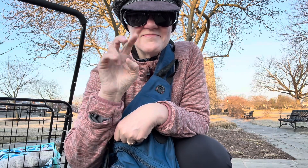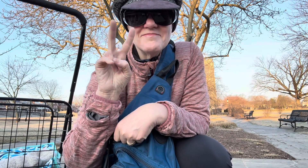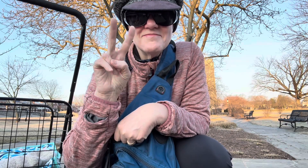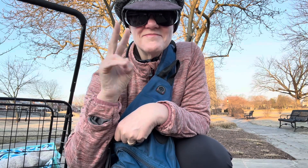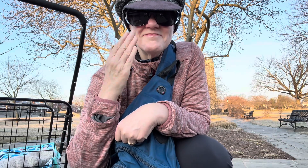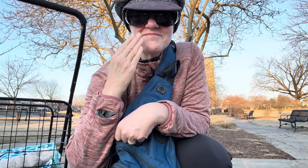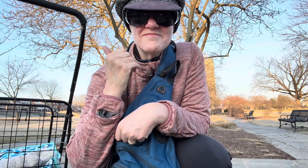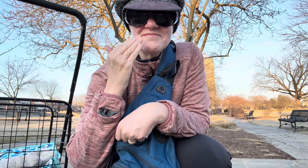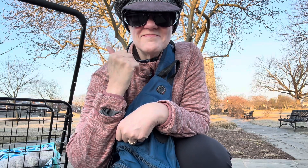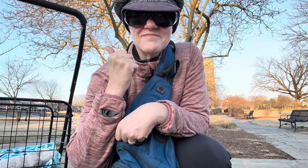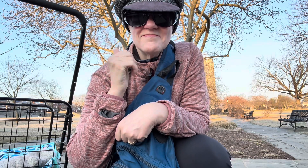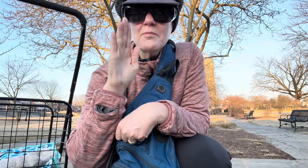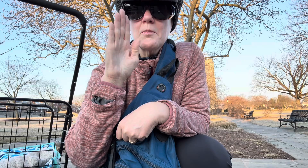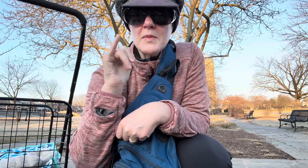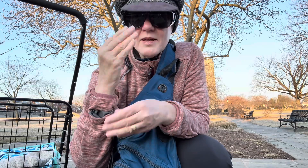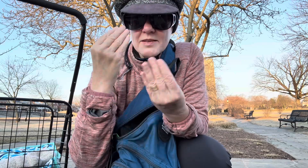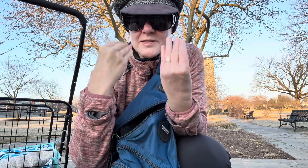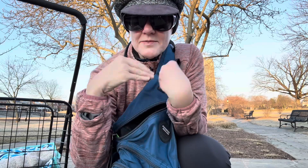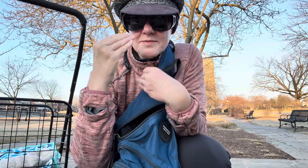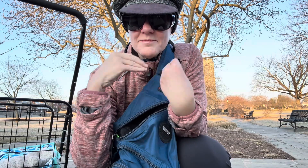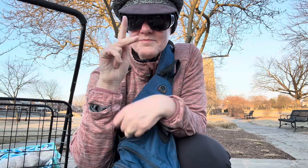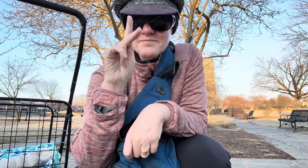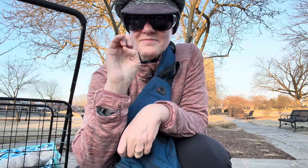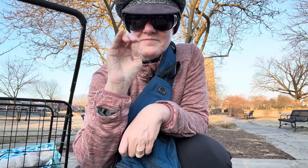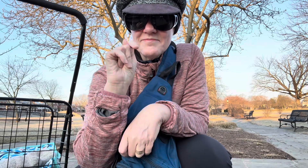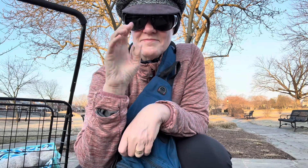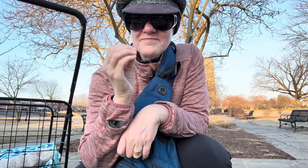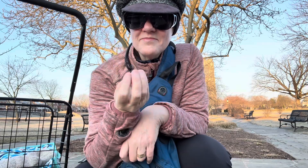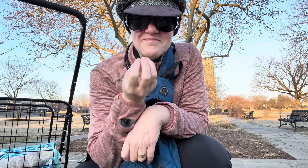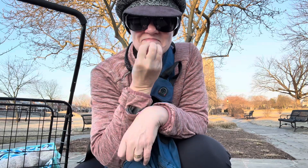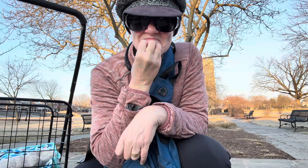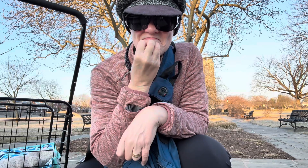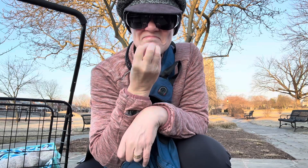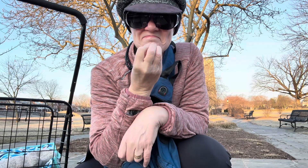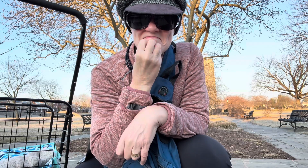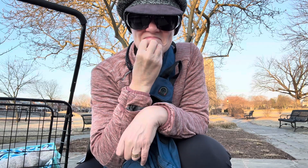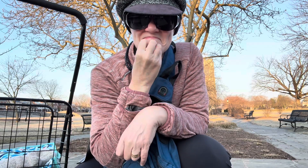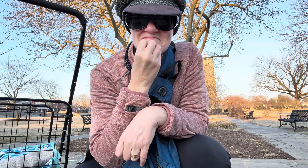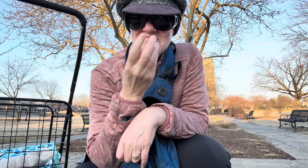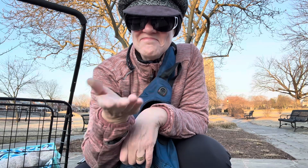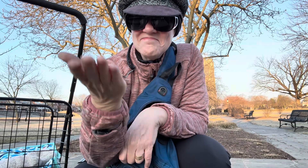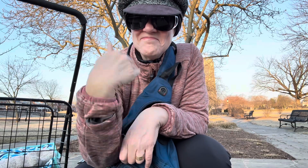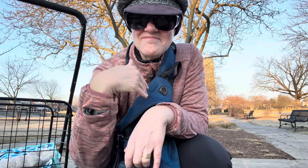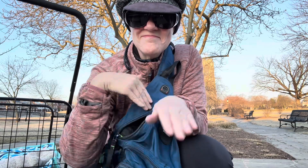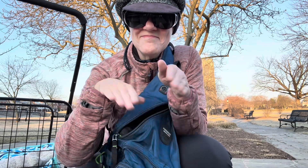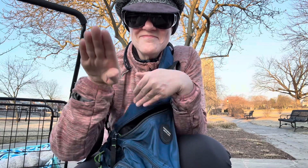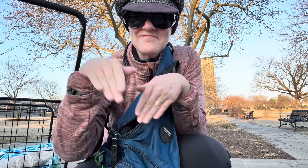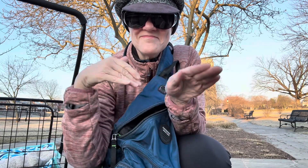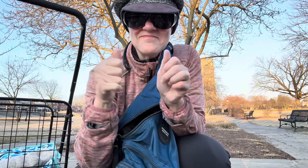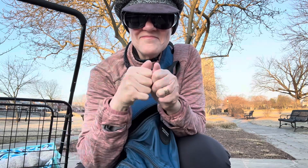eating keto foods. Come on, walk with me.